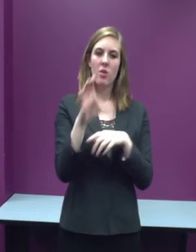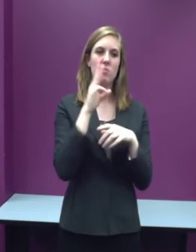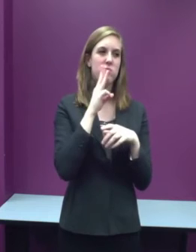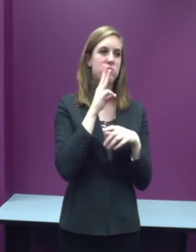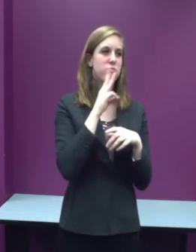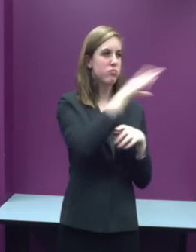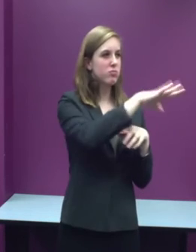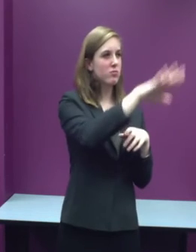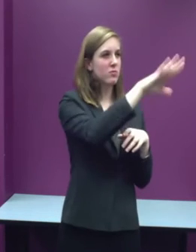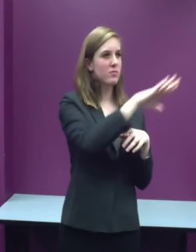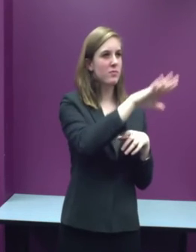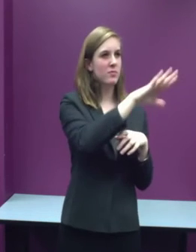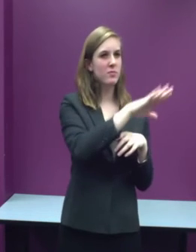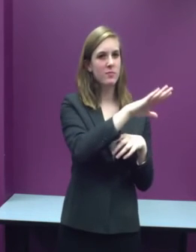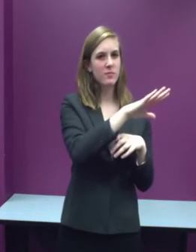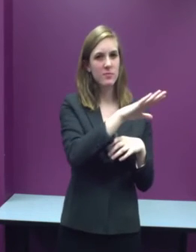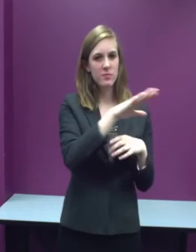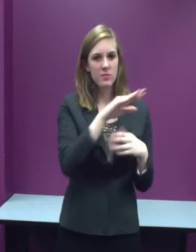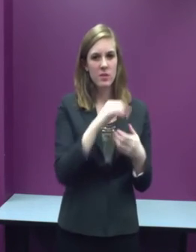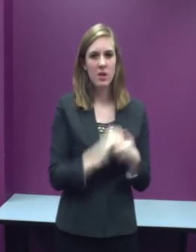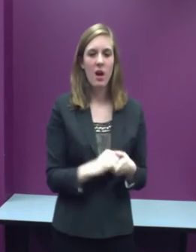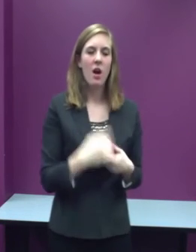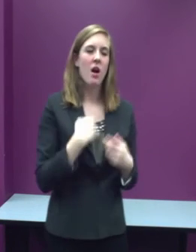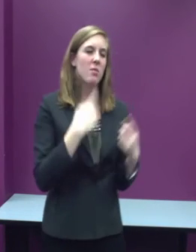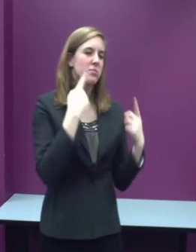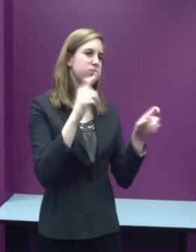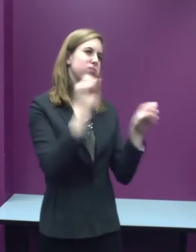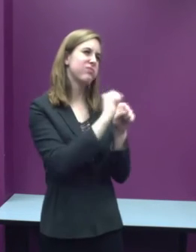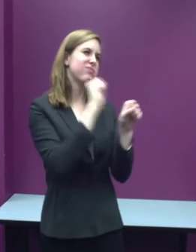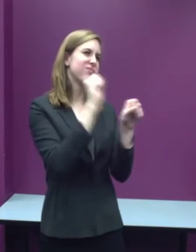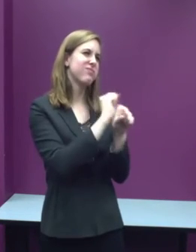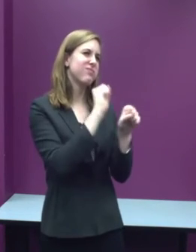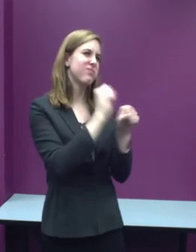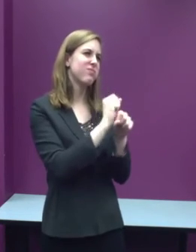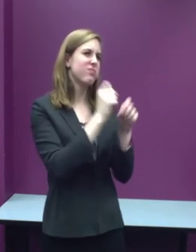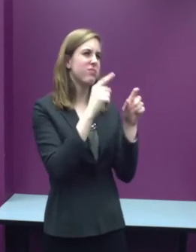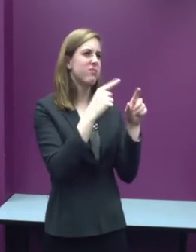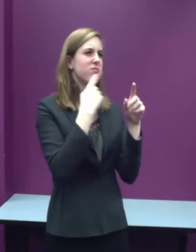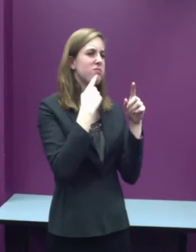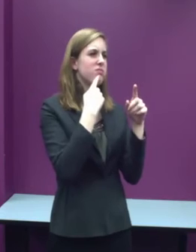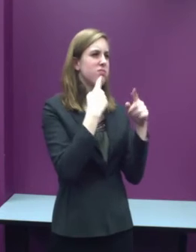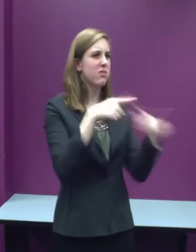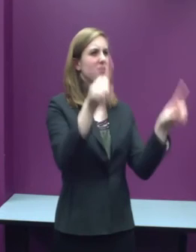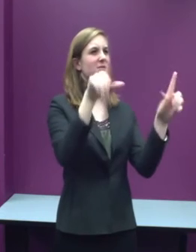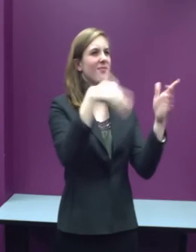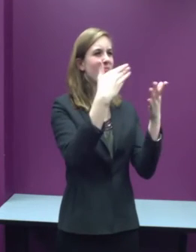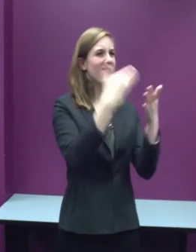years. The source of the great Missouri River had finally been found.